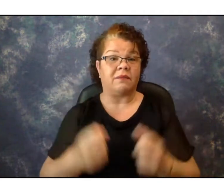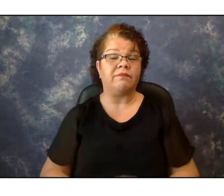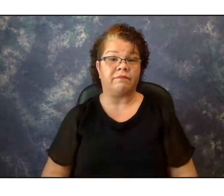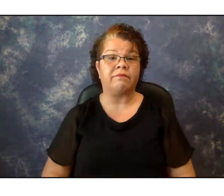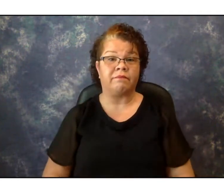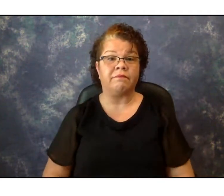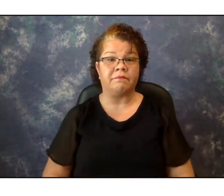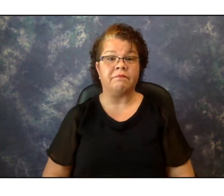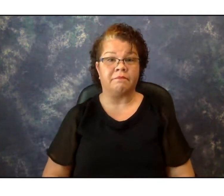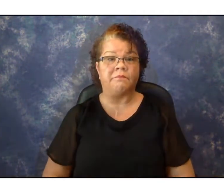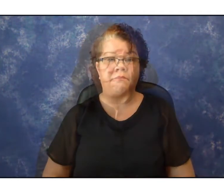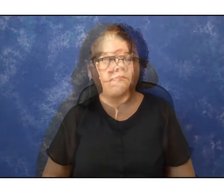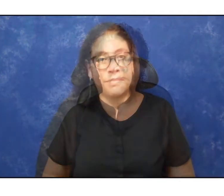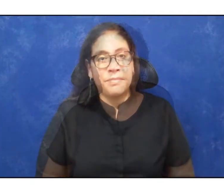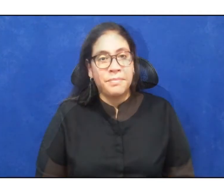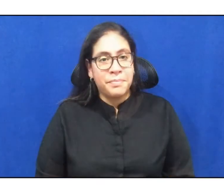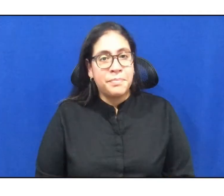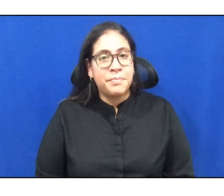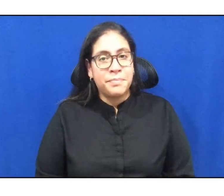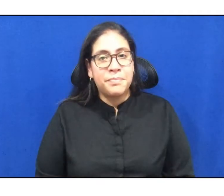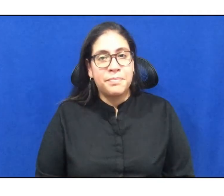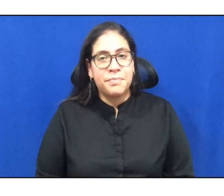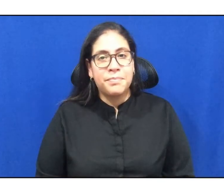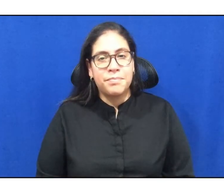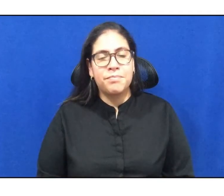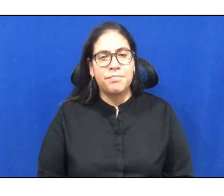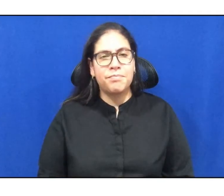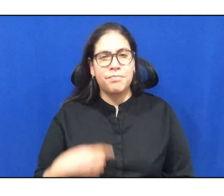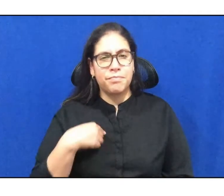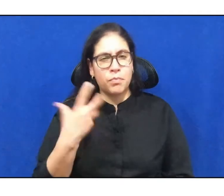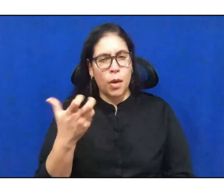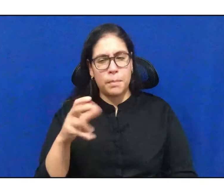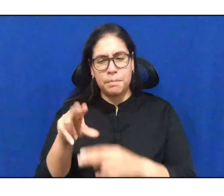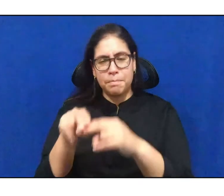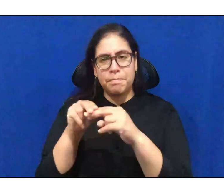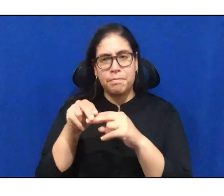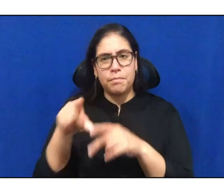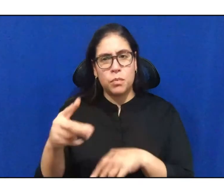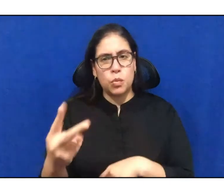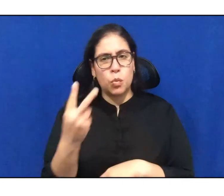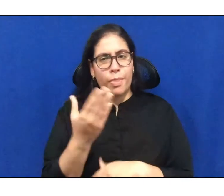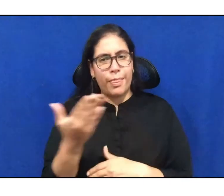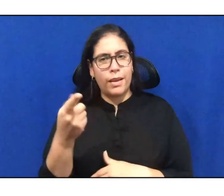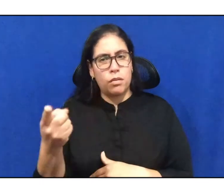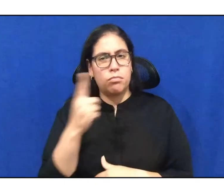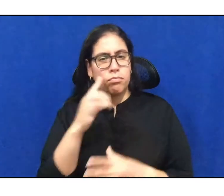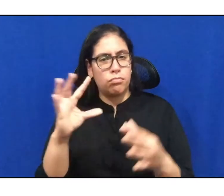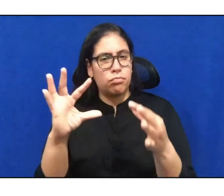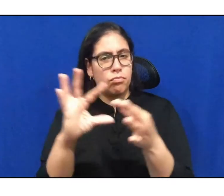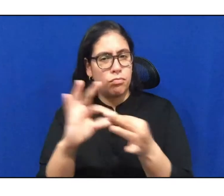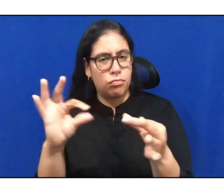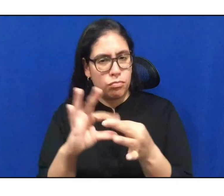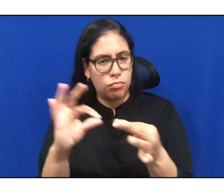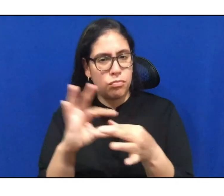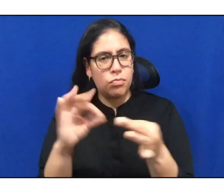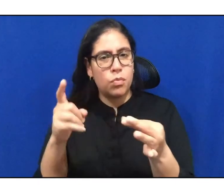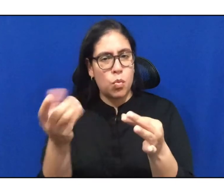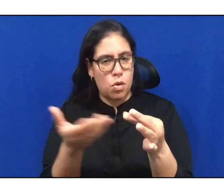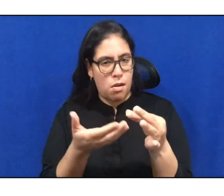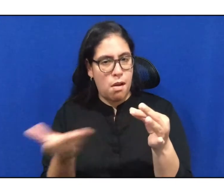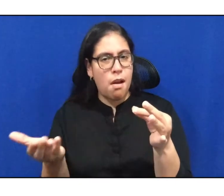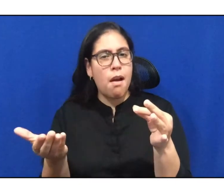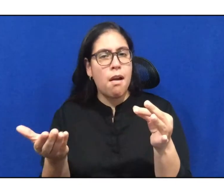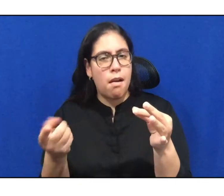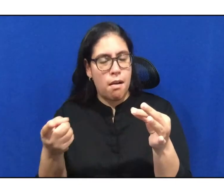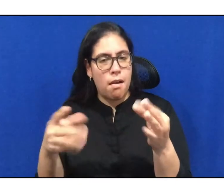I would just pick up on two things that you said and just add, because I think what you said, Kevin, is really on point.